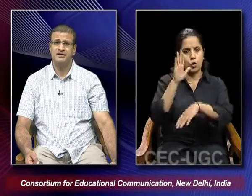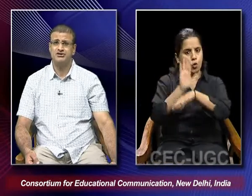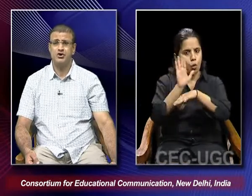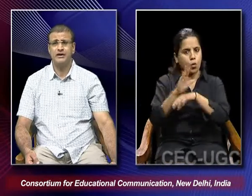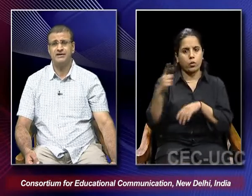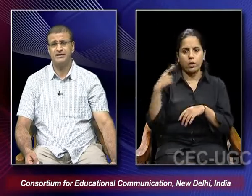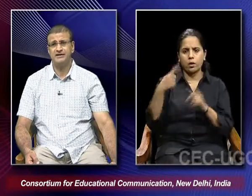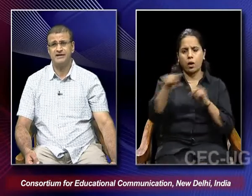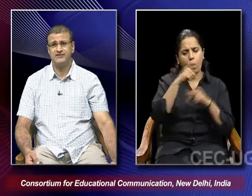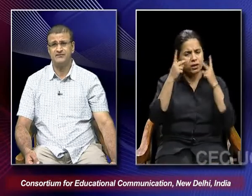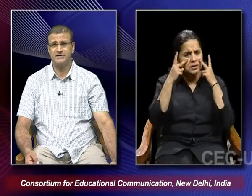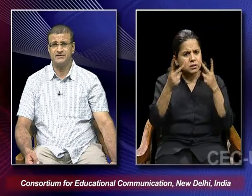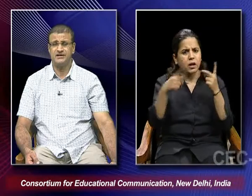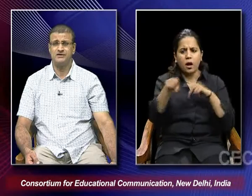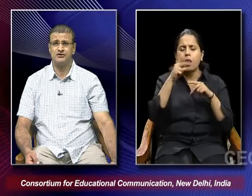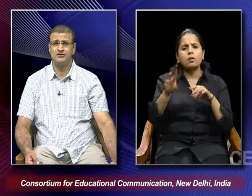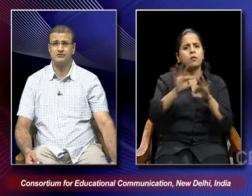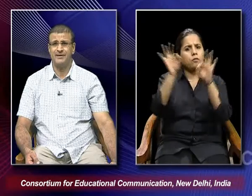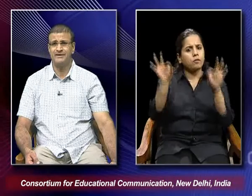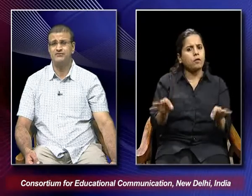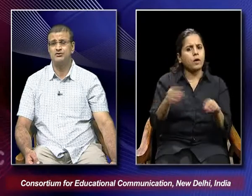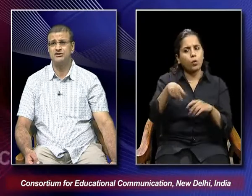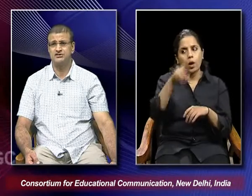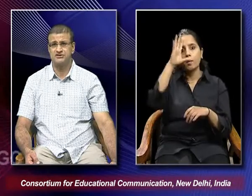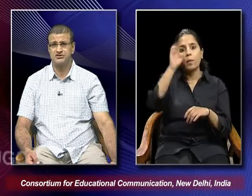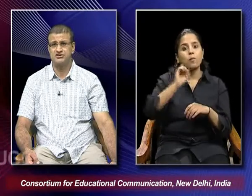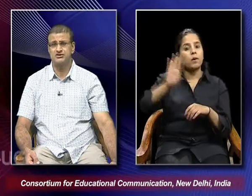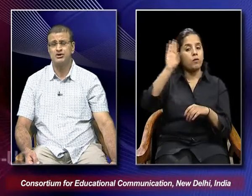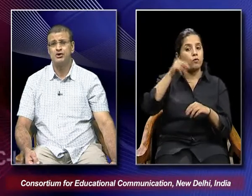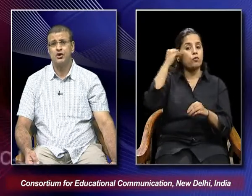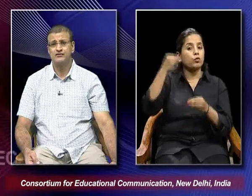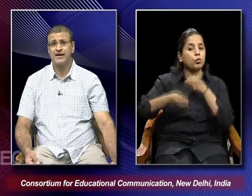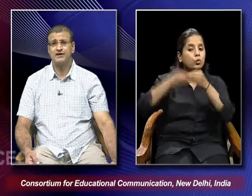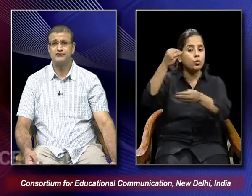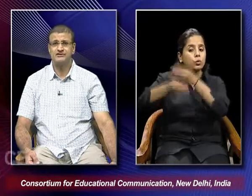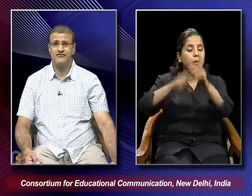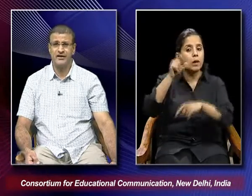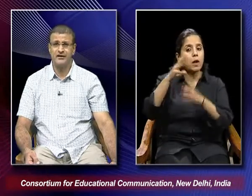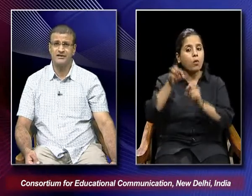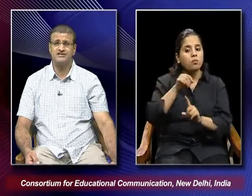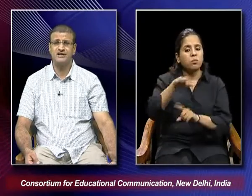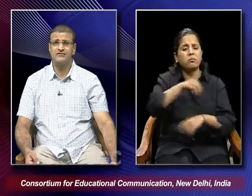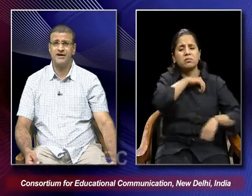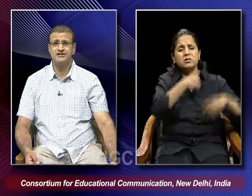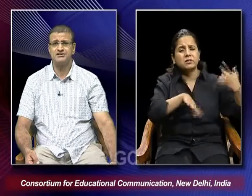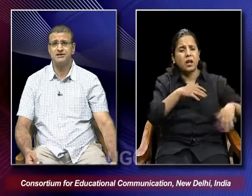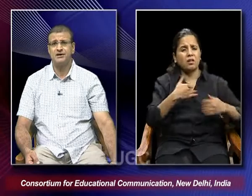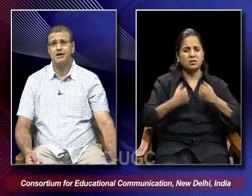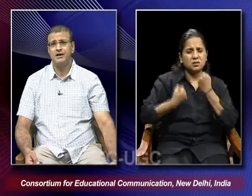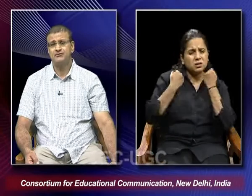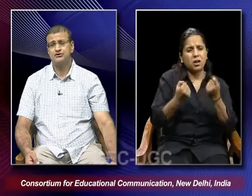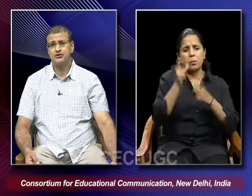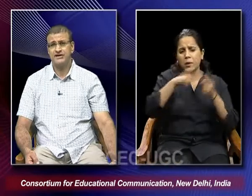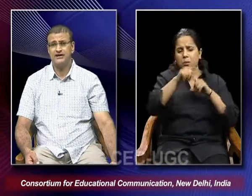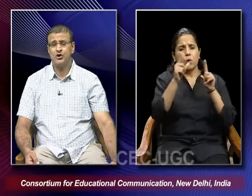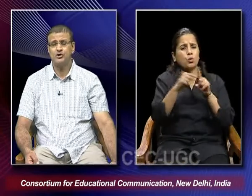they saw it in that framework that they wanted to remind the future generations of the kind of suffering and the sacrifice